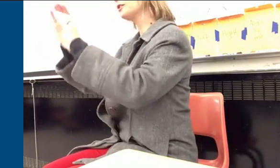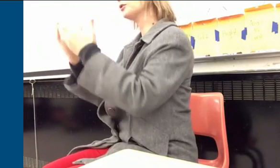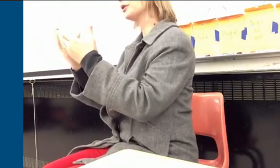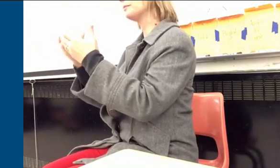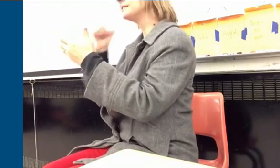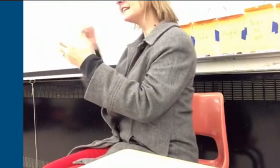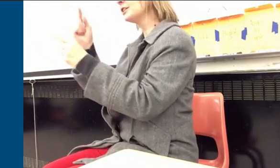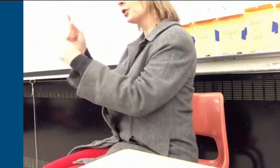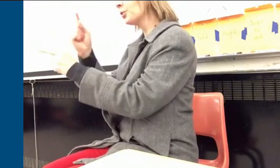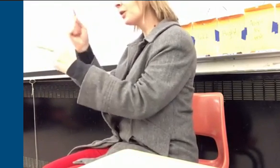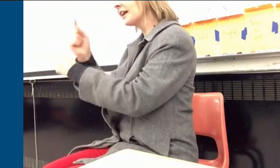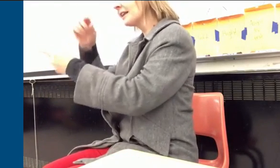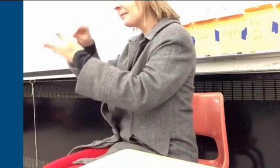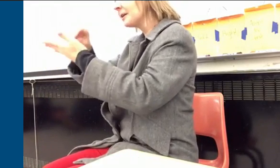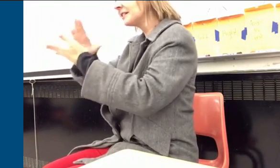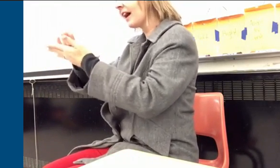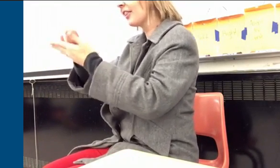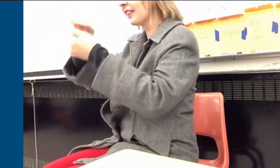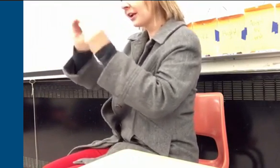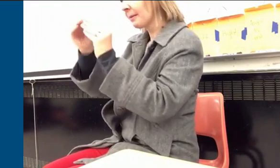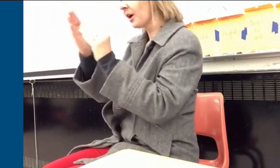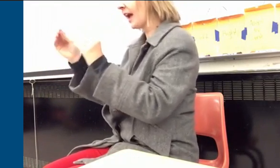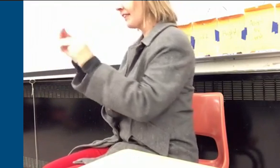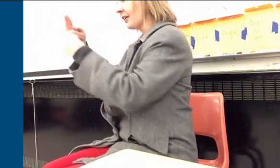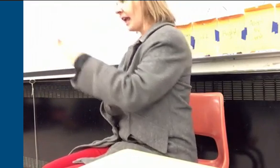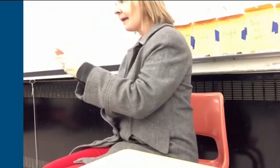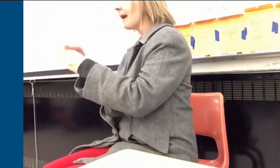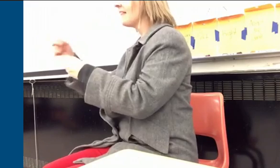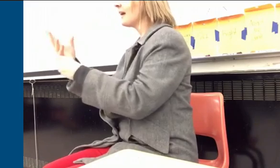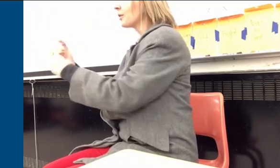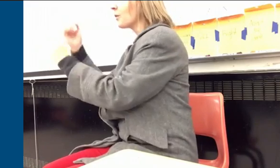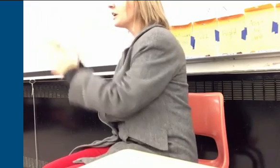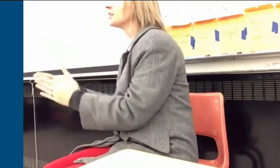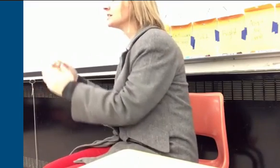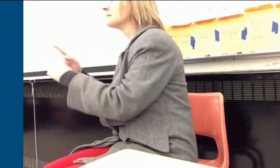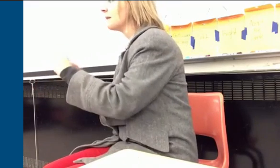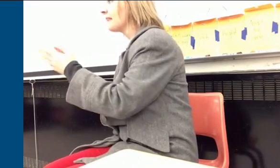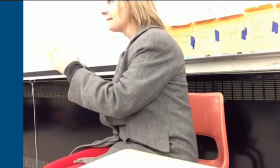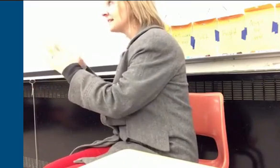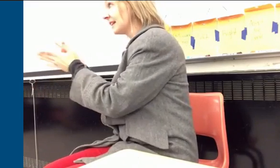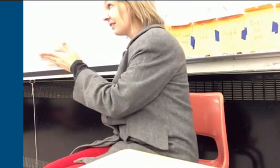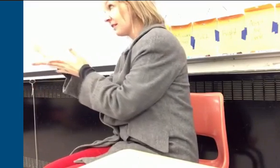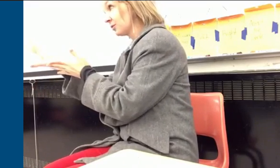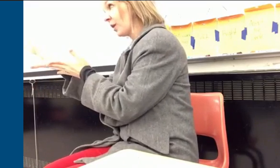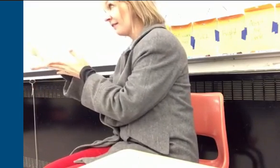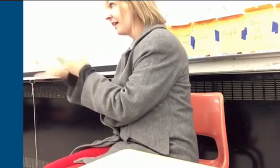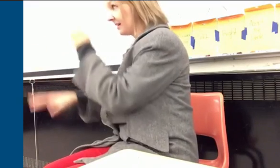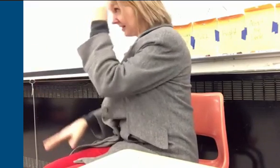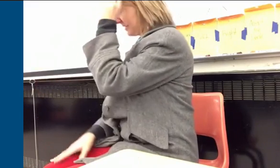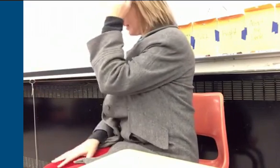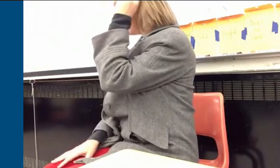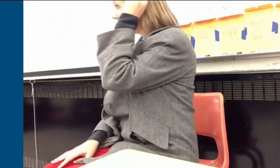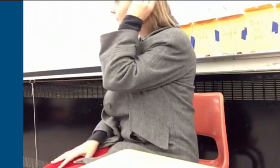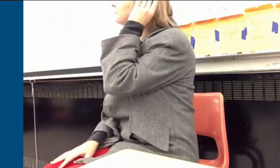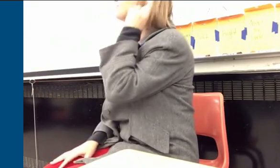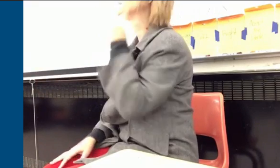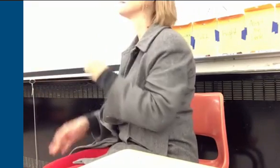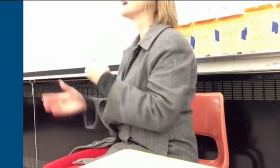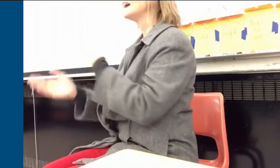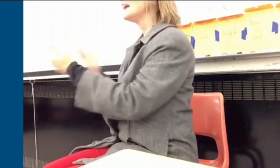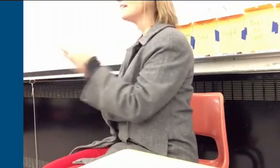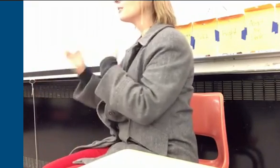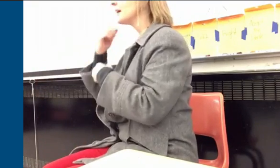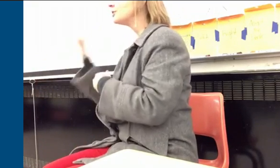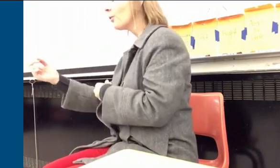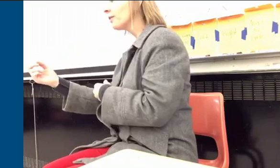not correctly put their group number and their group name, and they were the winners. And they lost because they didn't identify themselves. Even after I asked them to